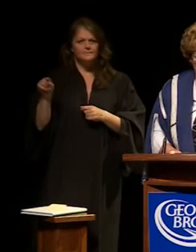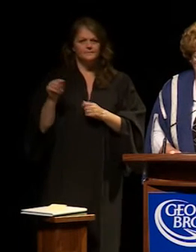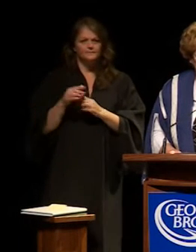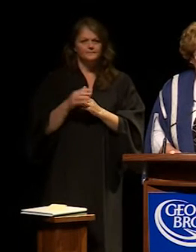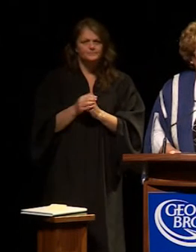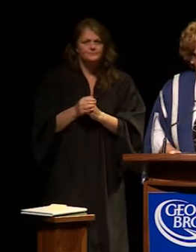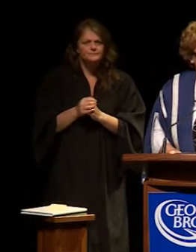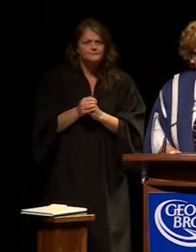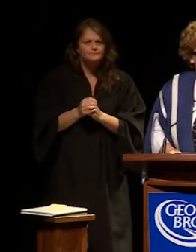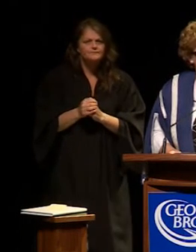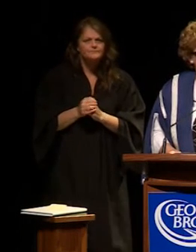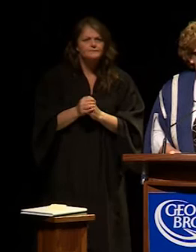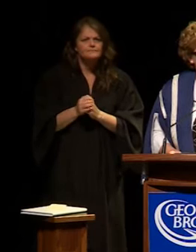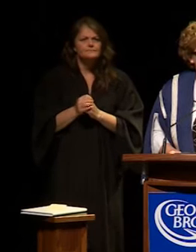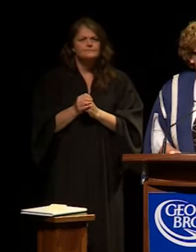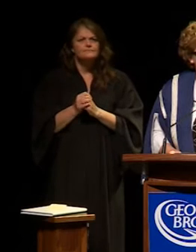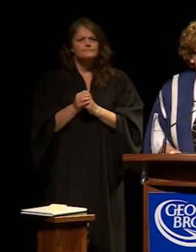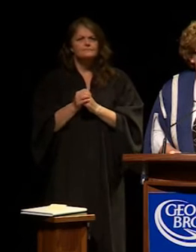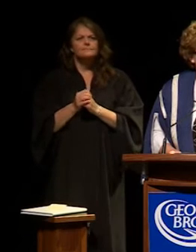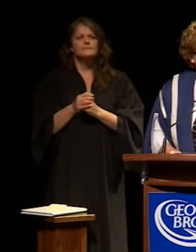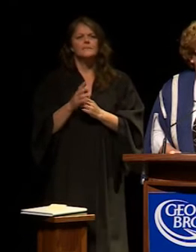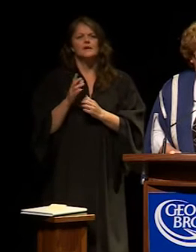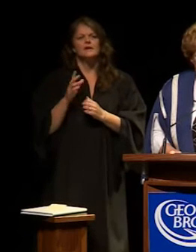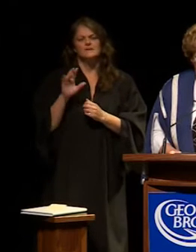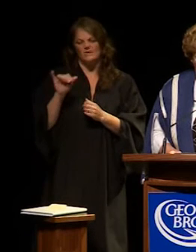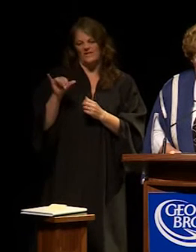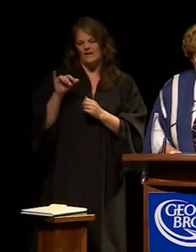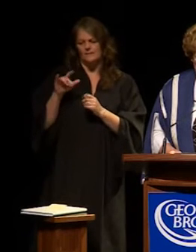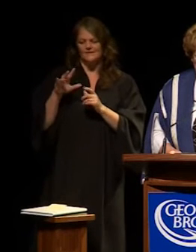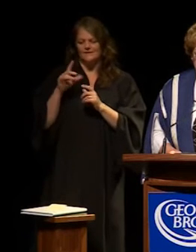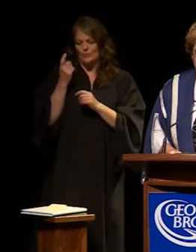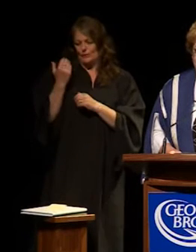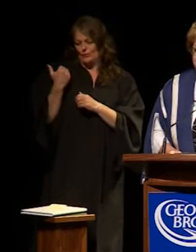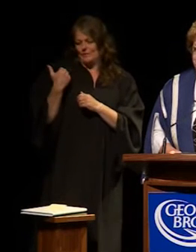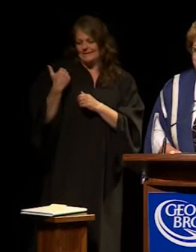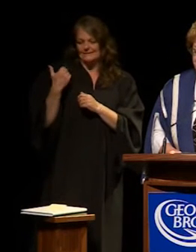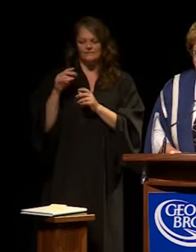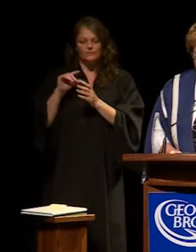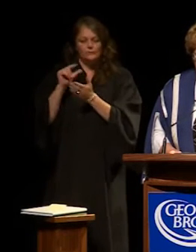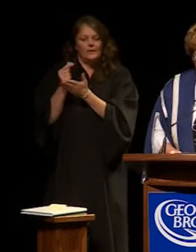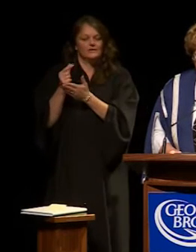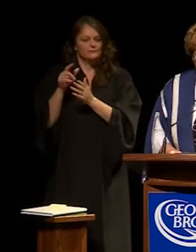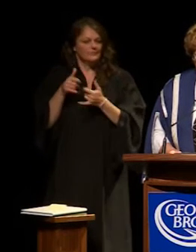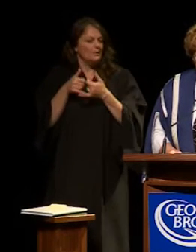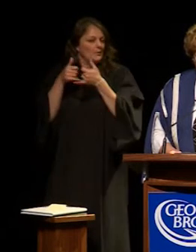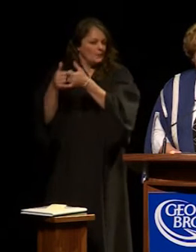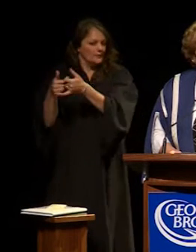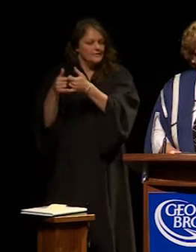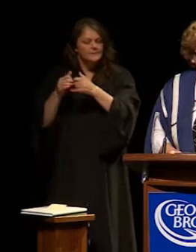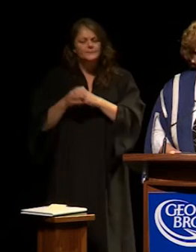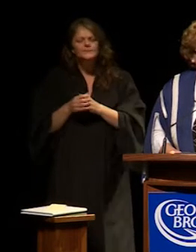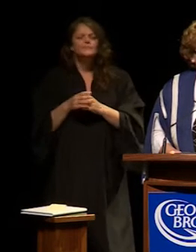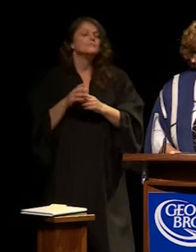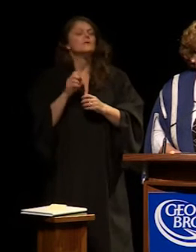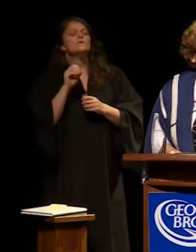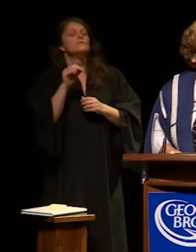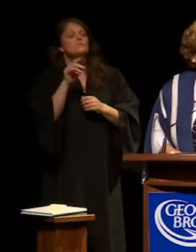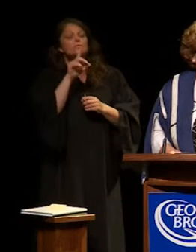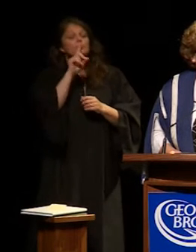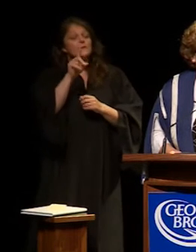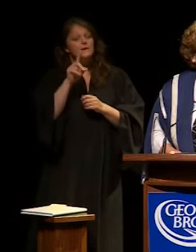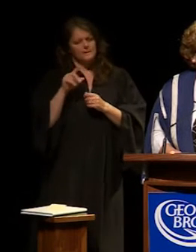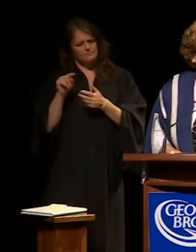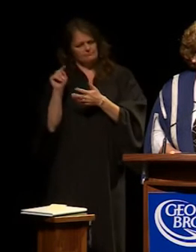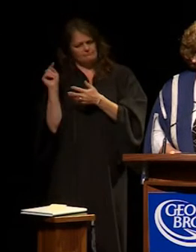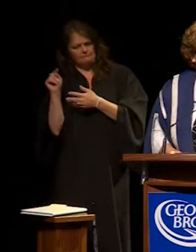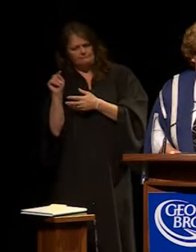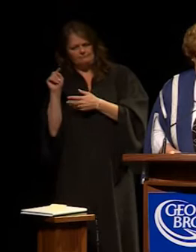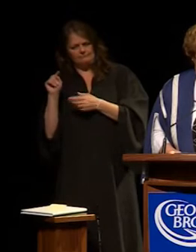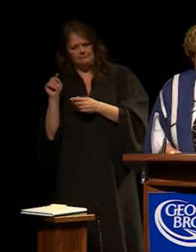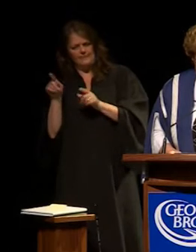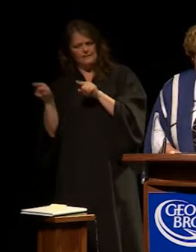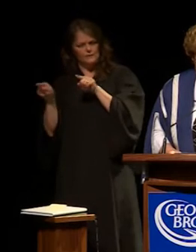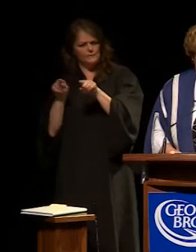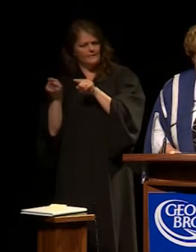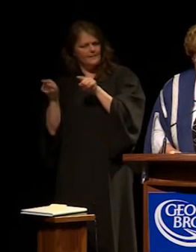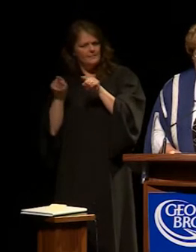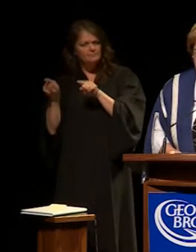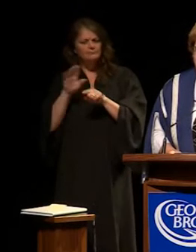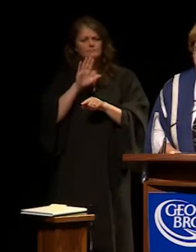you've demonstrated your ability to set big goals and achieve them, just like the graduates who came before